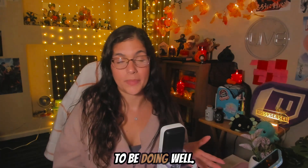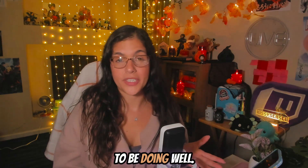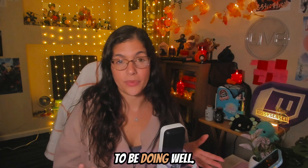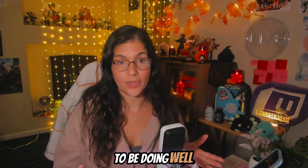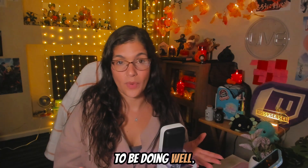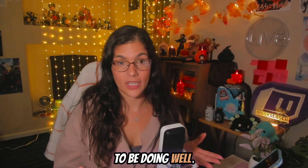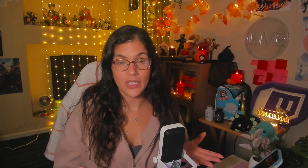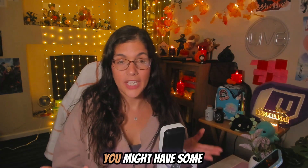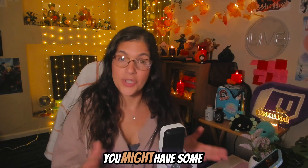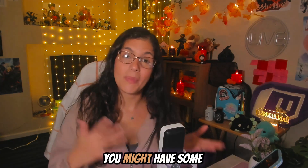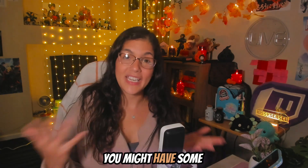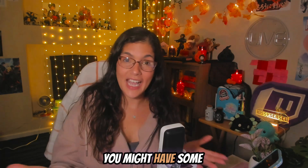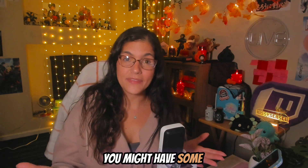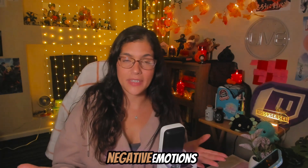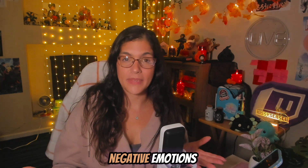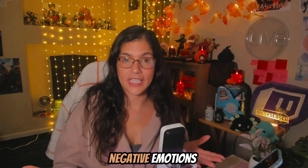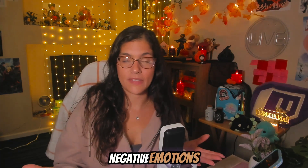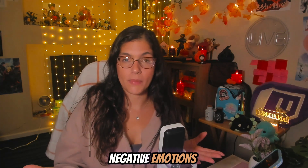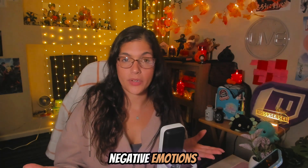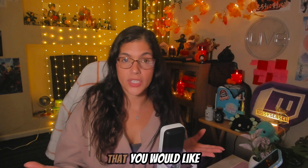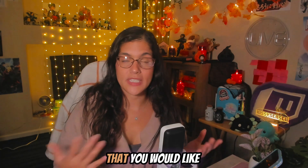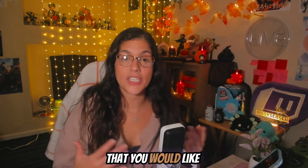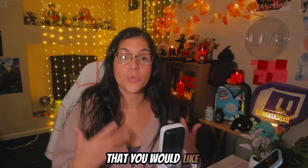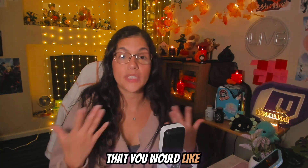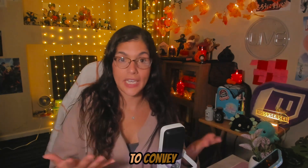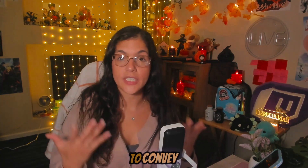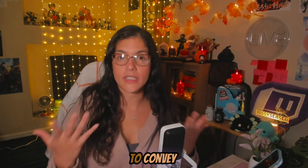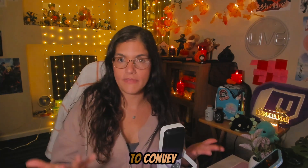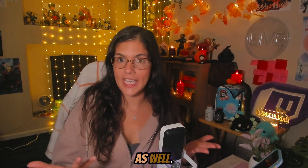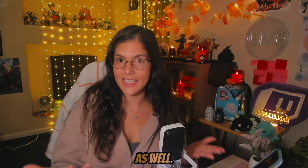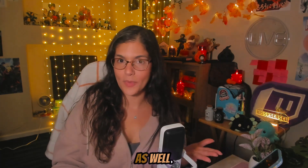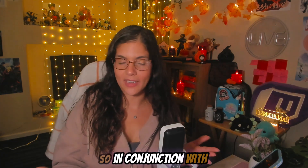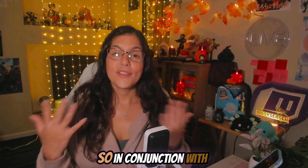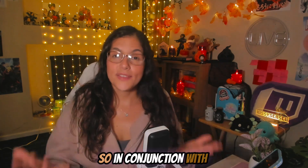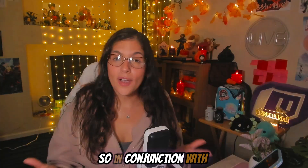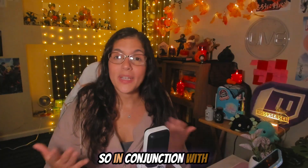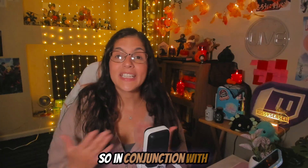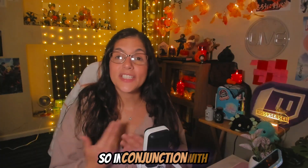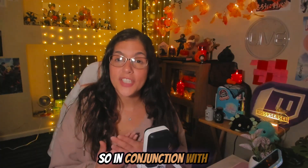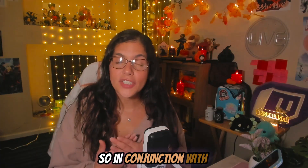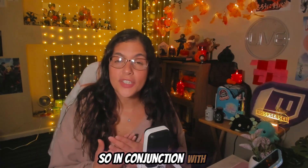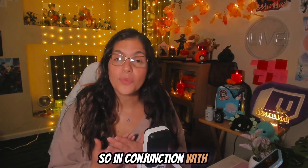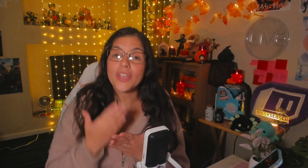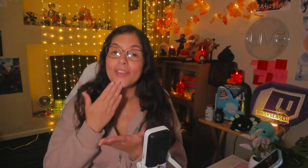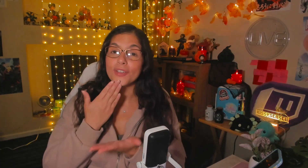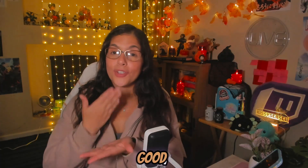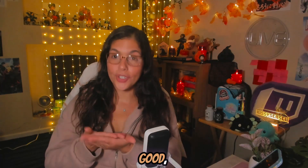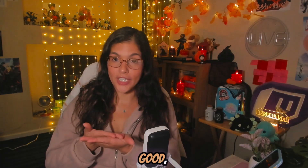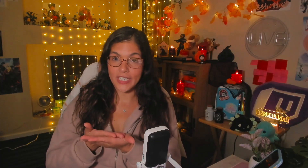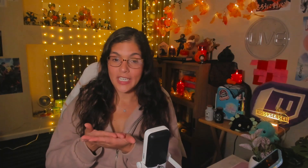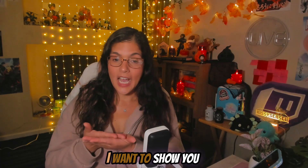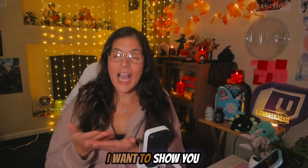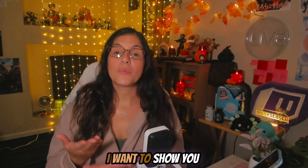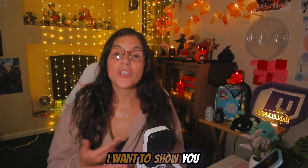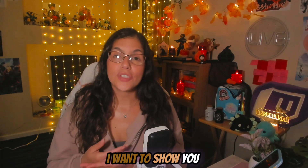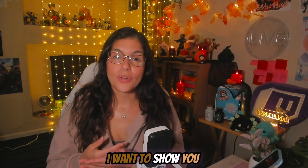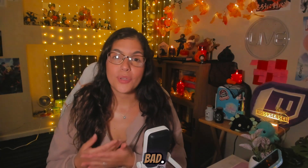doing well. You might have some negative emotions that you would like to convey as well. So in conjunction with good, I wanna show you